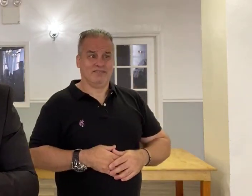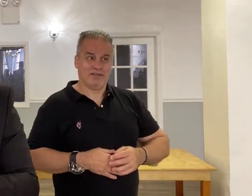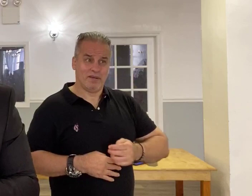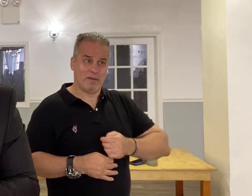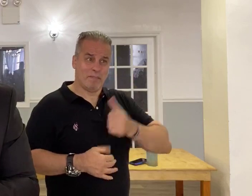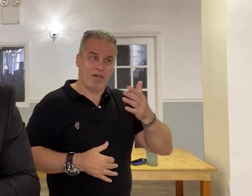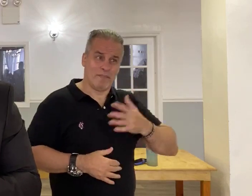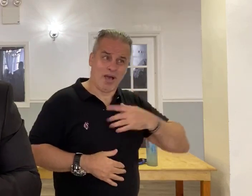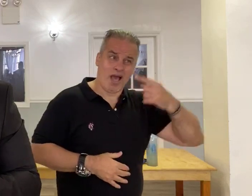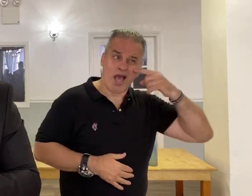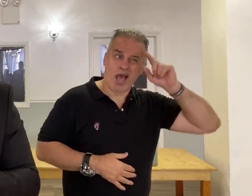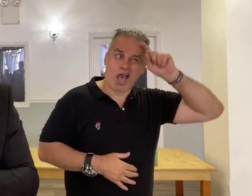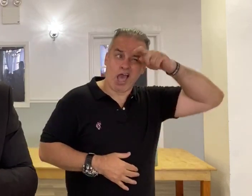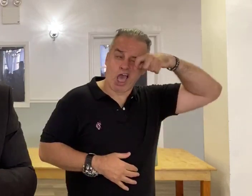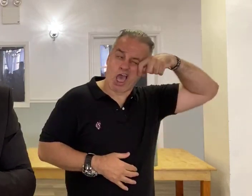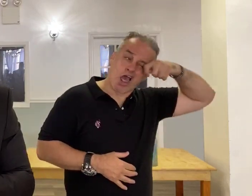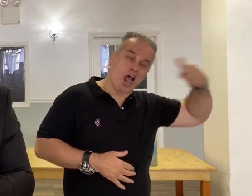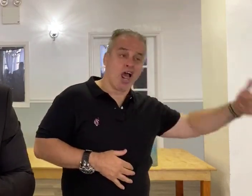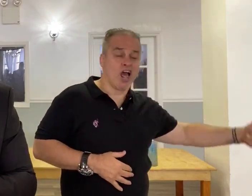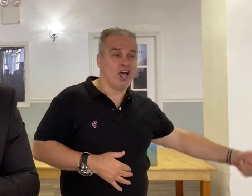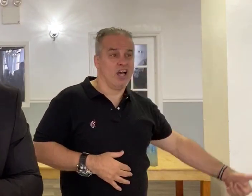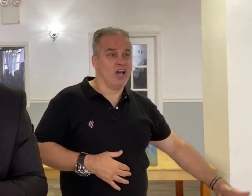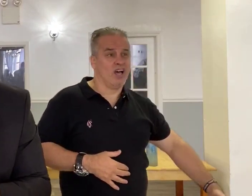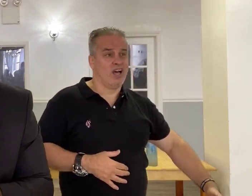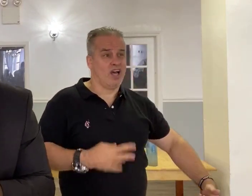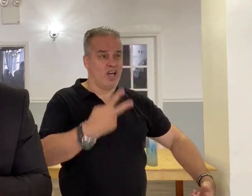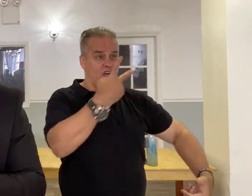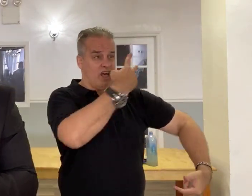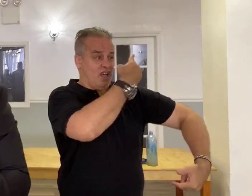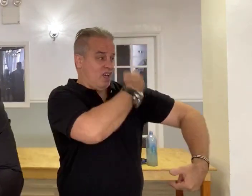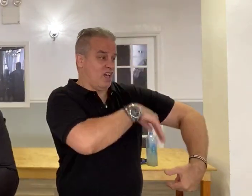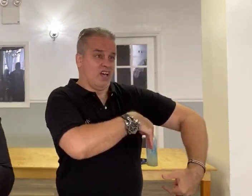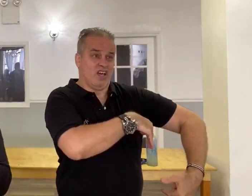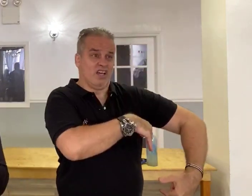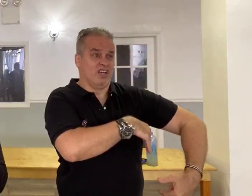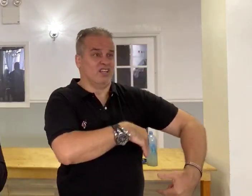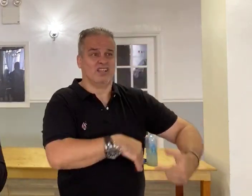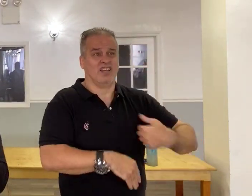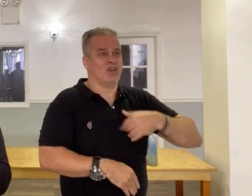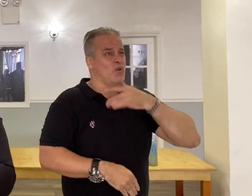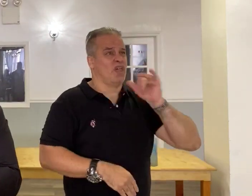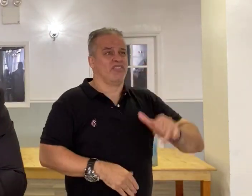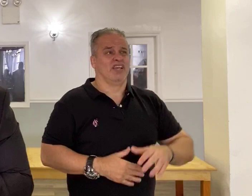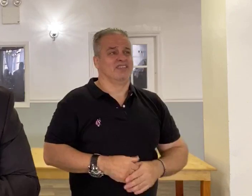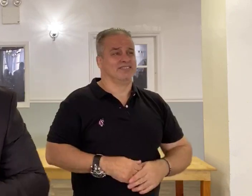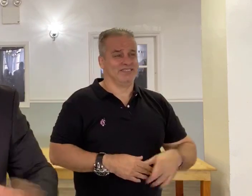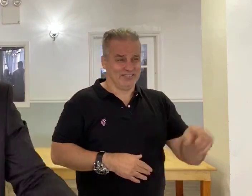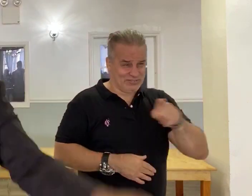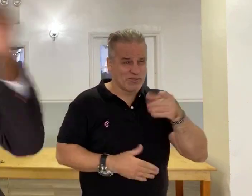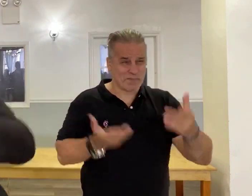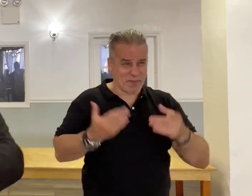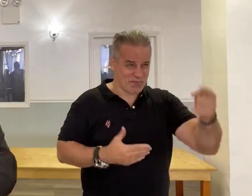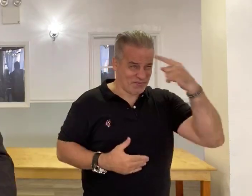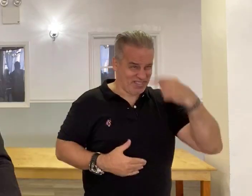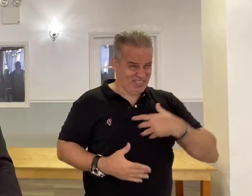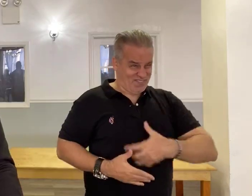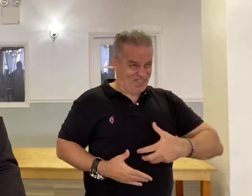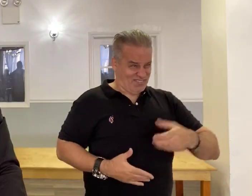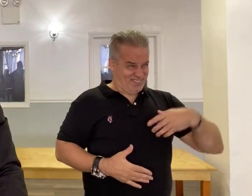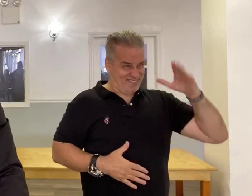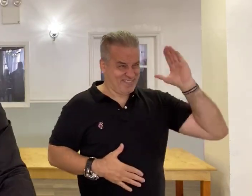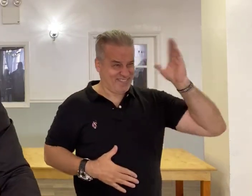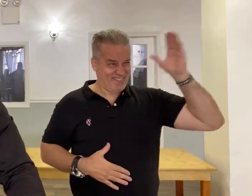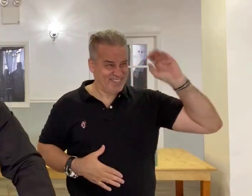eye, cut off my arm, cut off, I don't like it. Stop, preacher. I don't like this sermon. Last week's sermon was